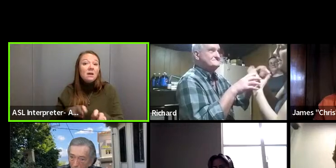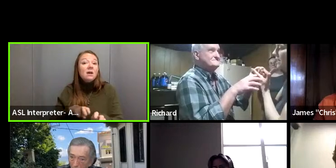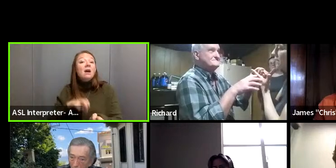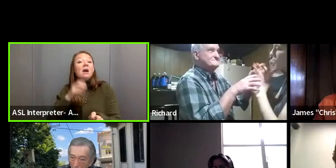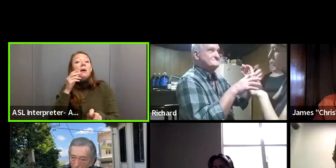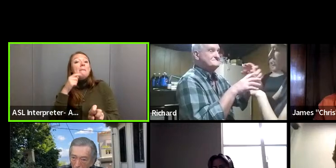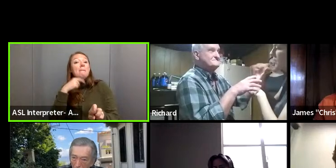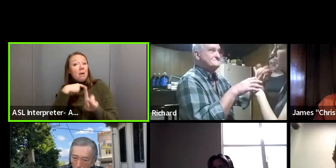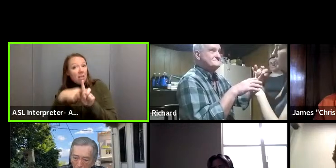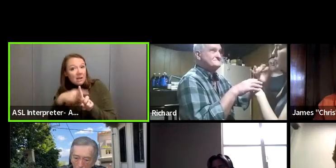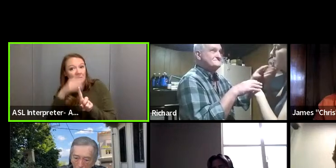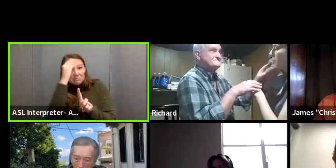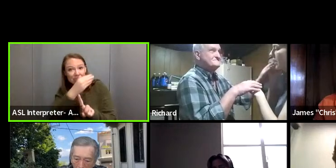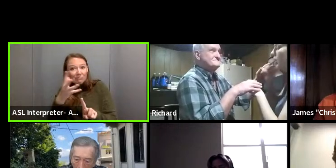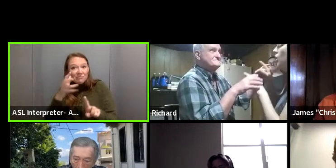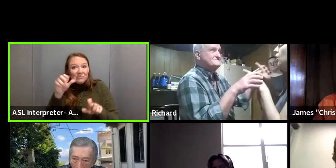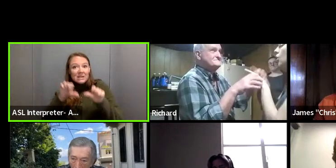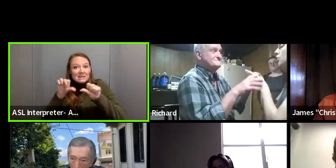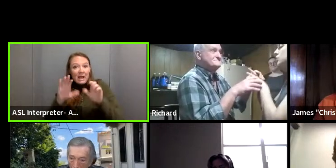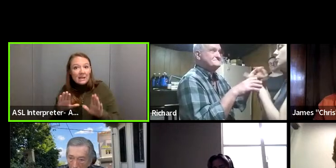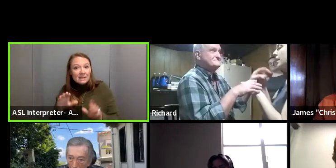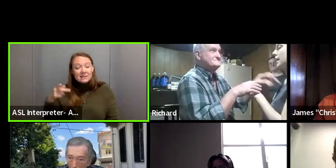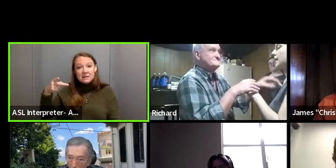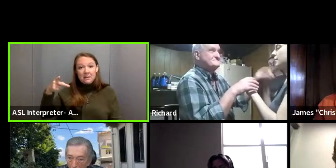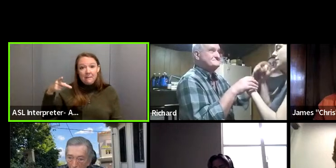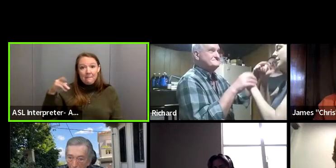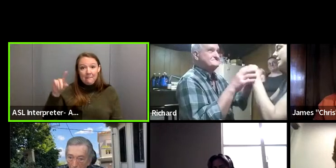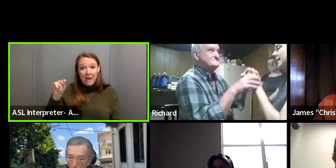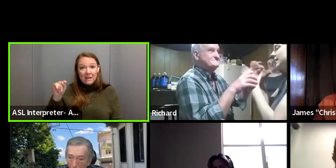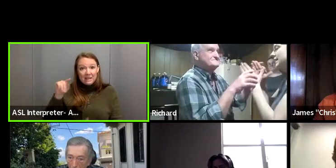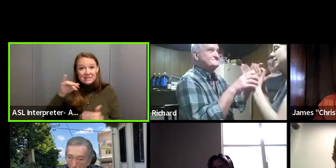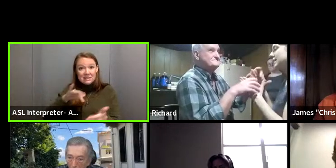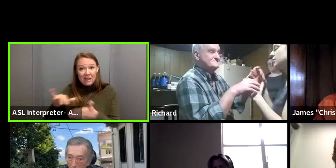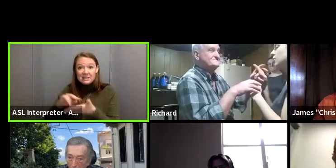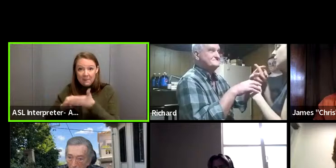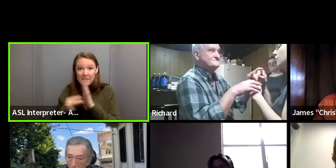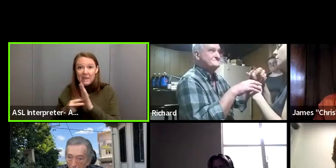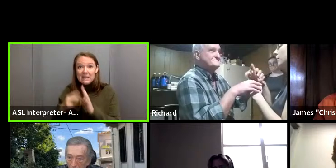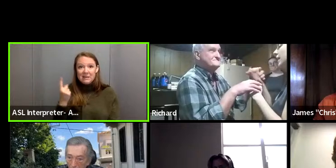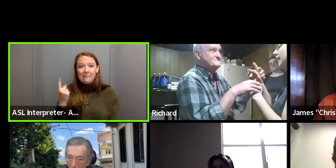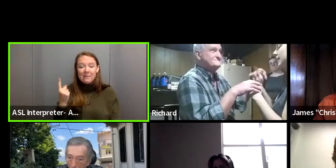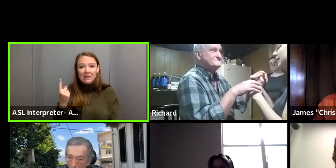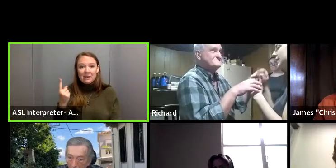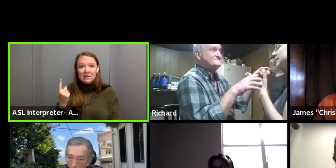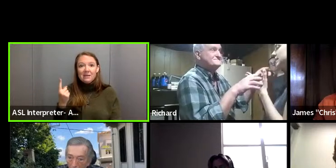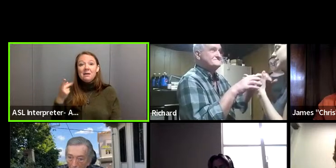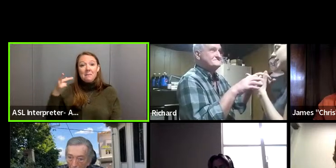scientist, pilot studies mean something to me as well. It means a study to look at something and decide whether it's